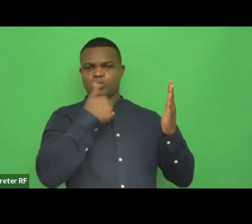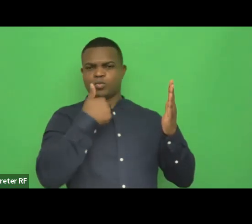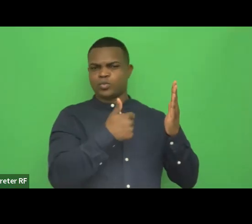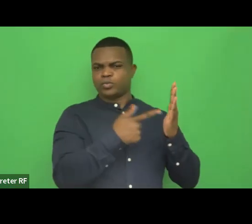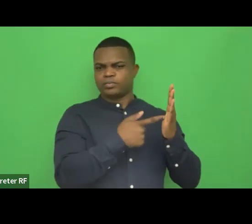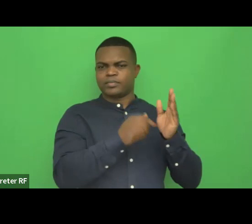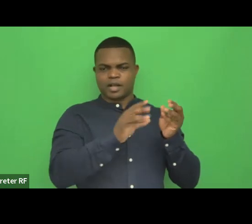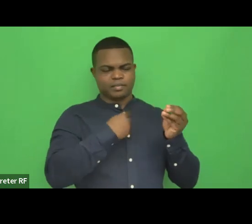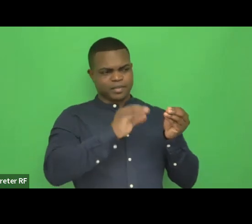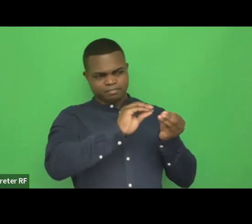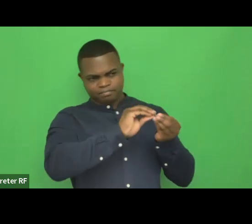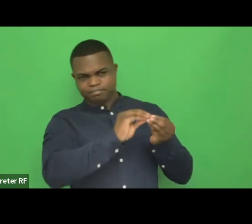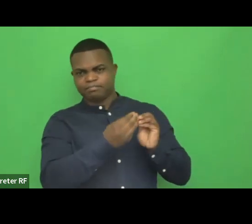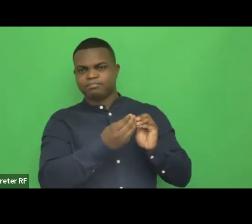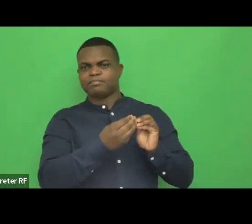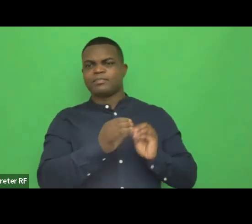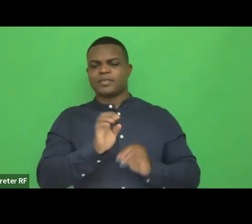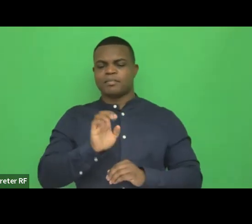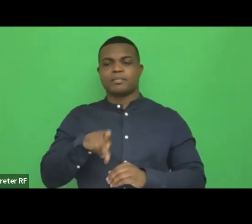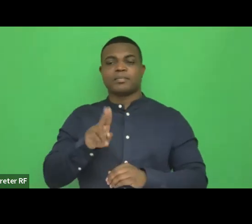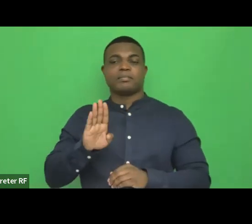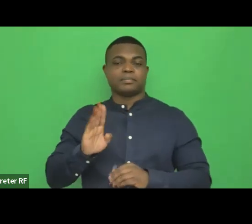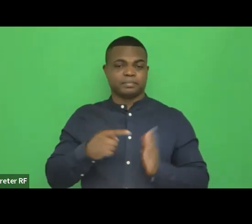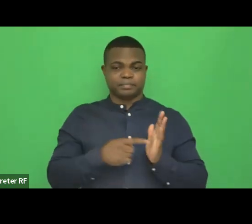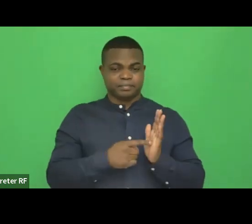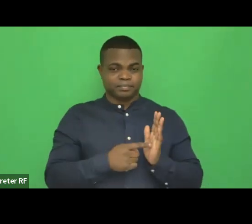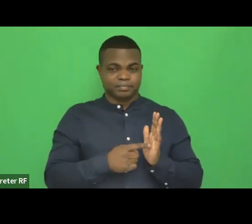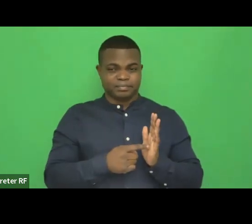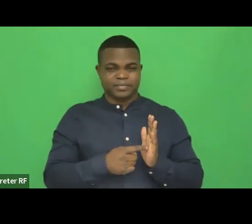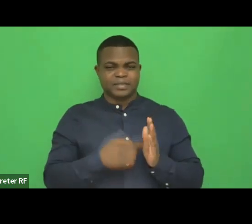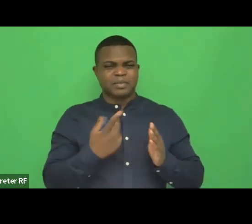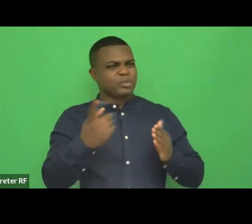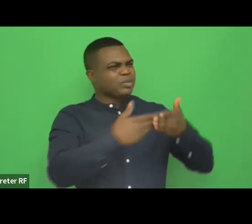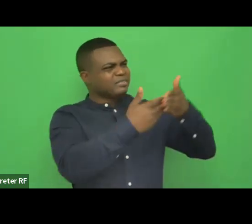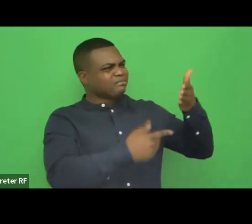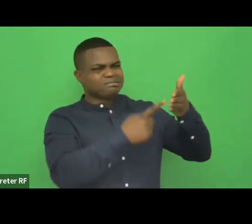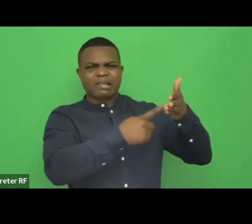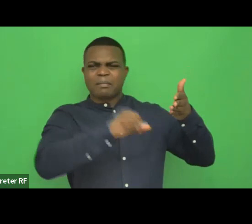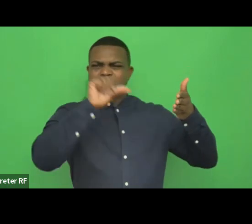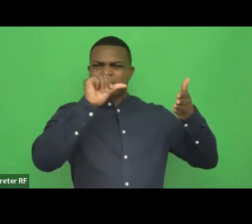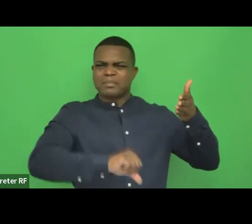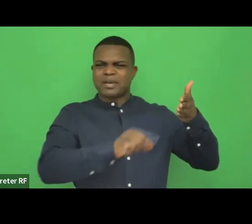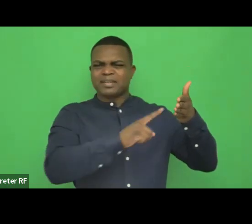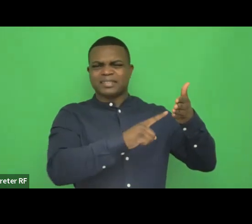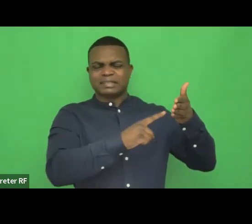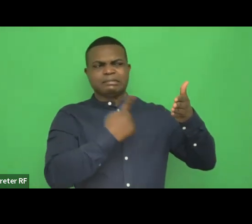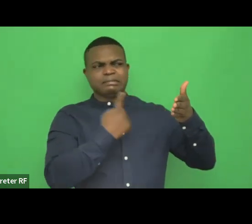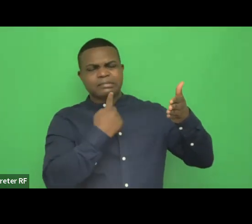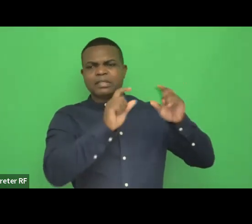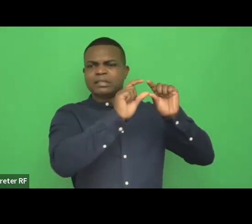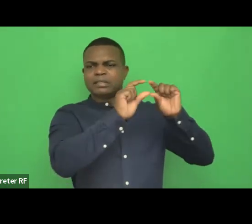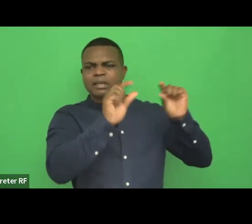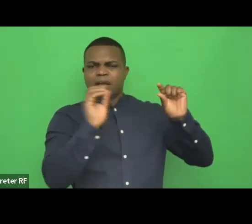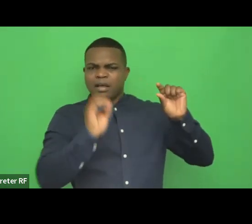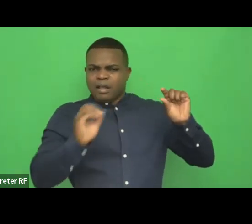haven't given alt text and this kind of thing, then you're not going to end up with a good EPUB. So the first thing you'd want to do is know